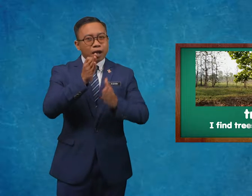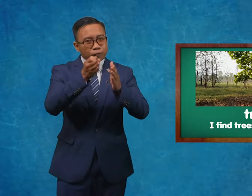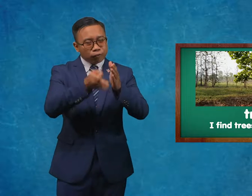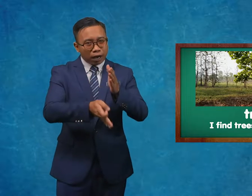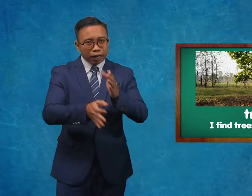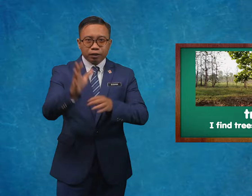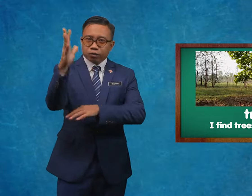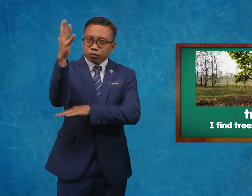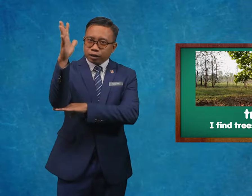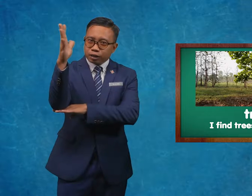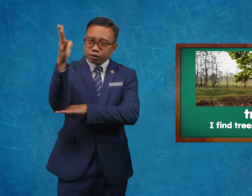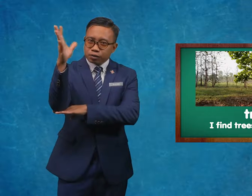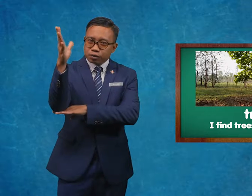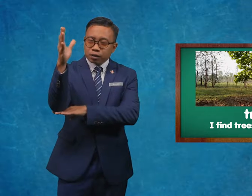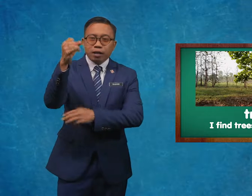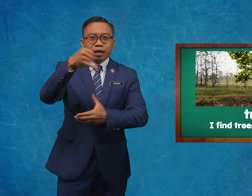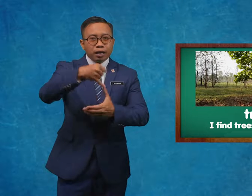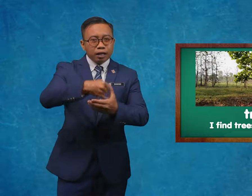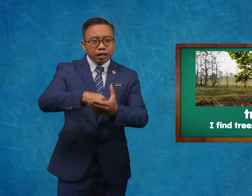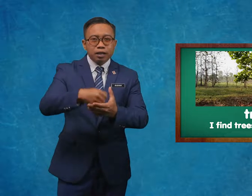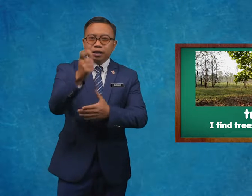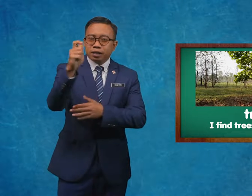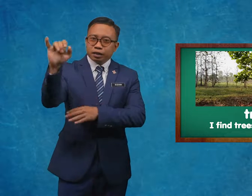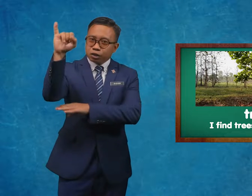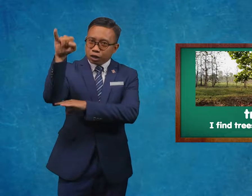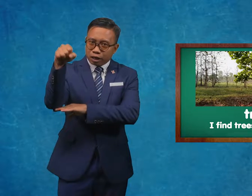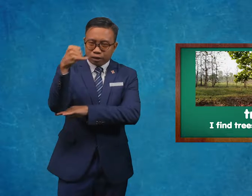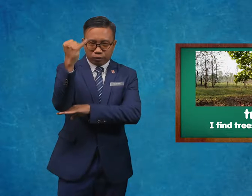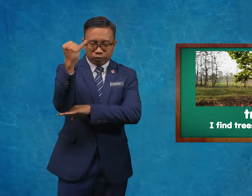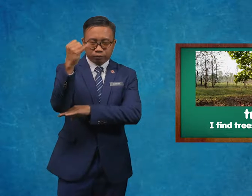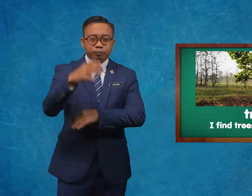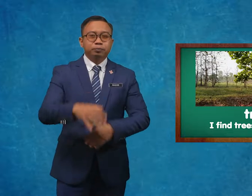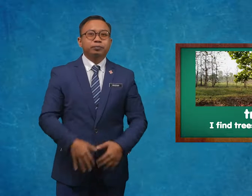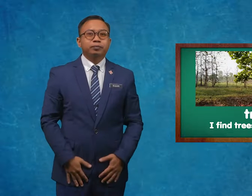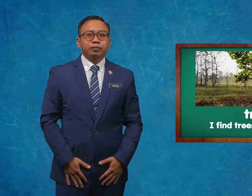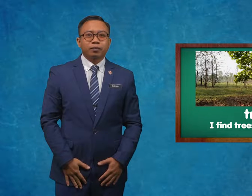I find trees in the jungle.